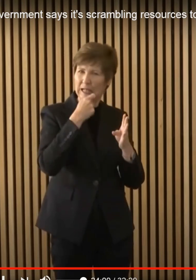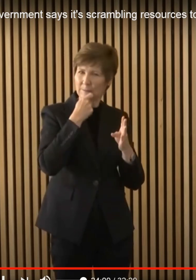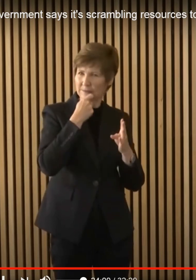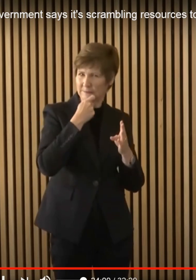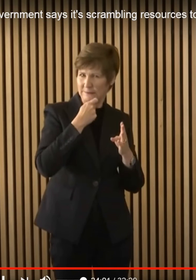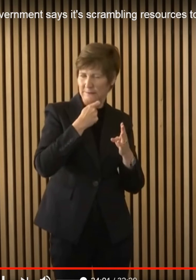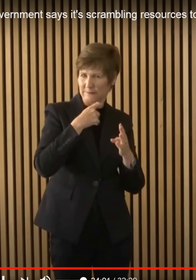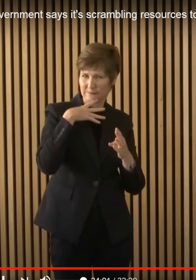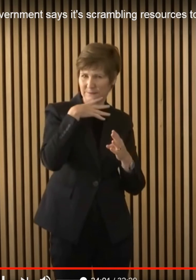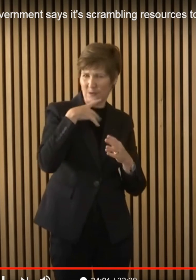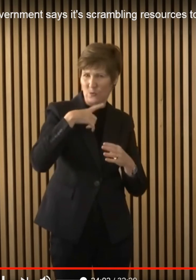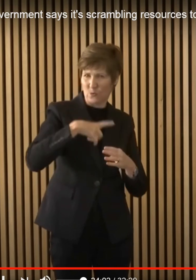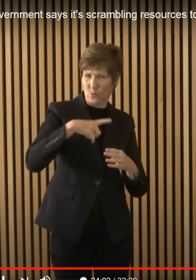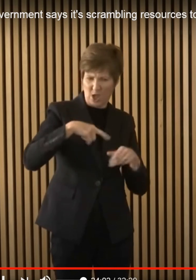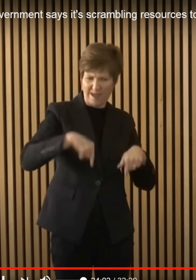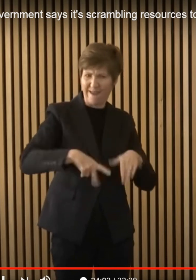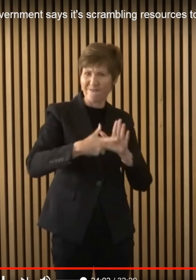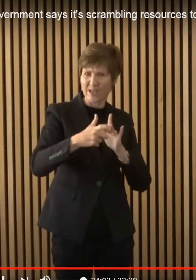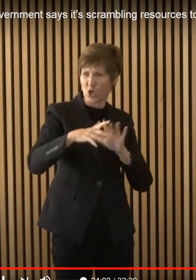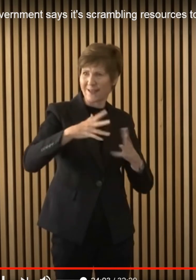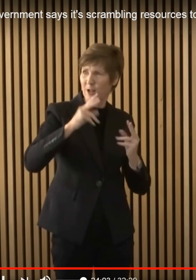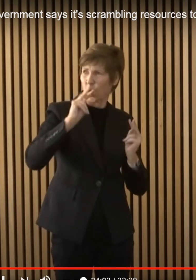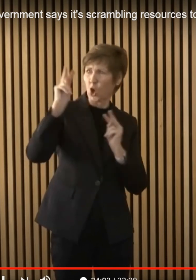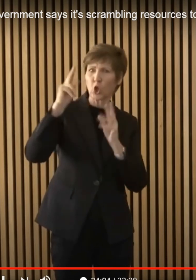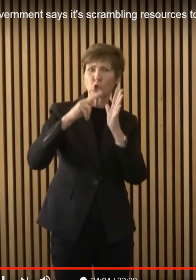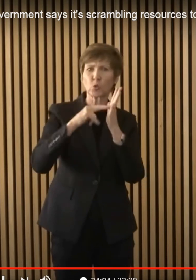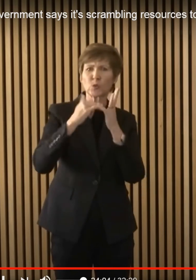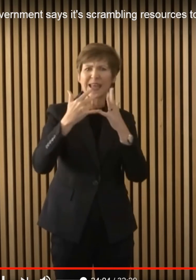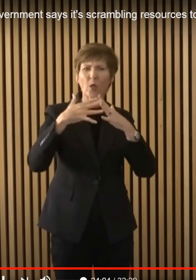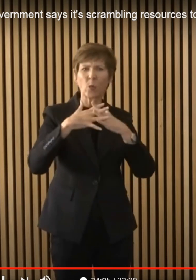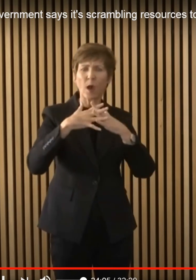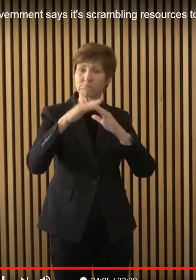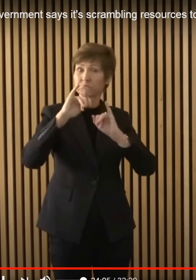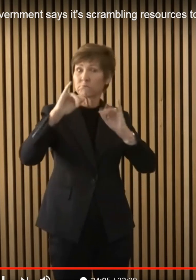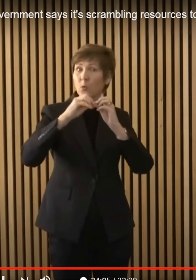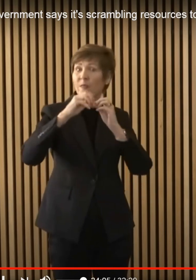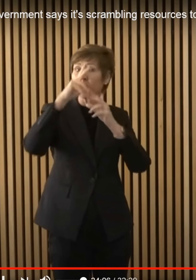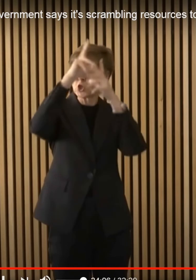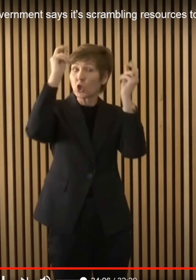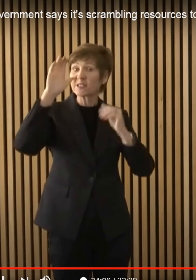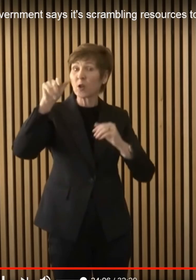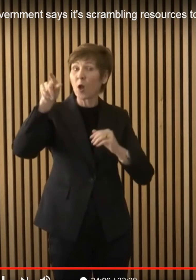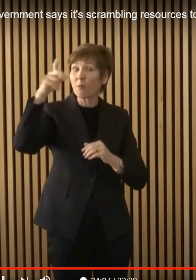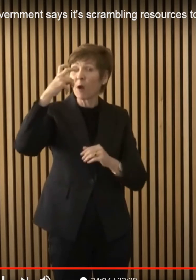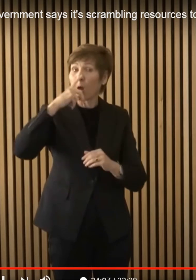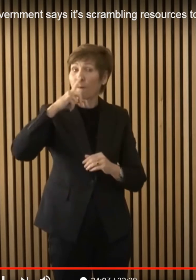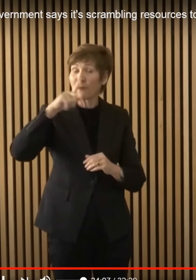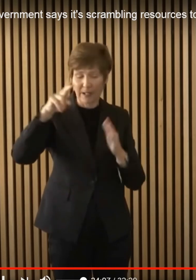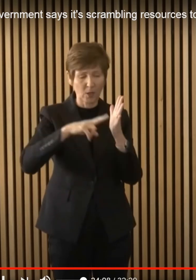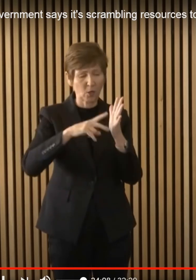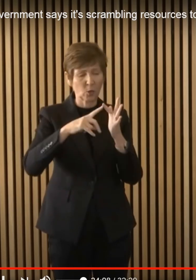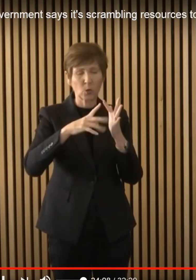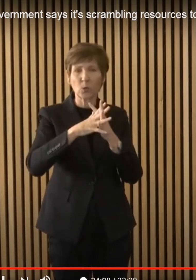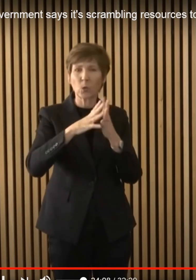We mentioned communication as one of the biggest issues there, but we've seen over the past week that communication has actually been one of the biggest issues in